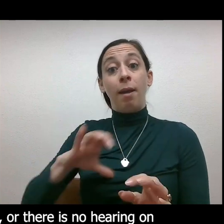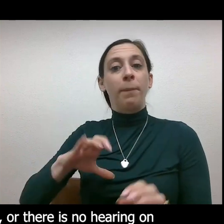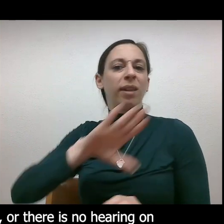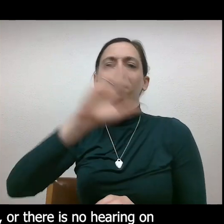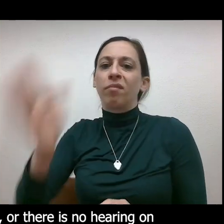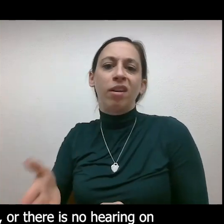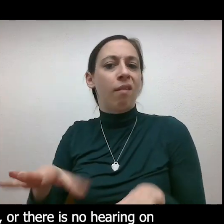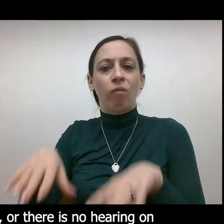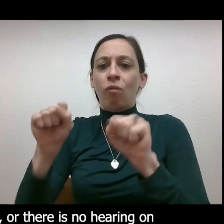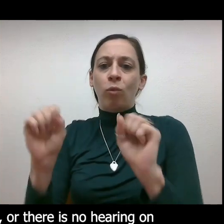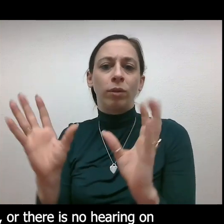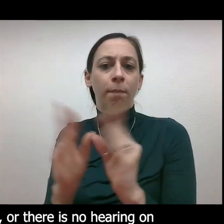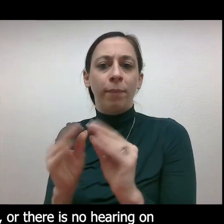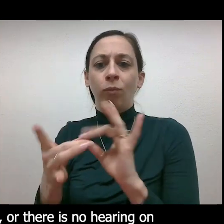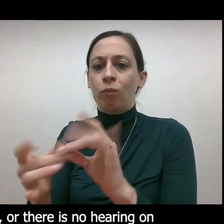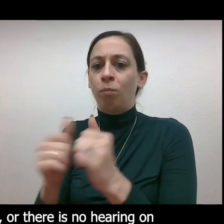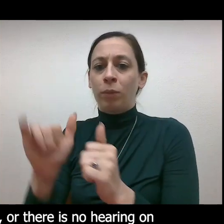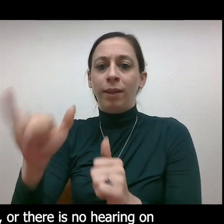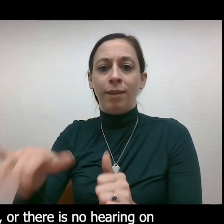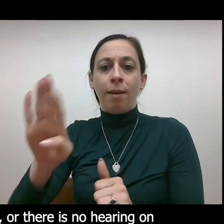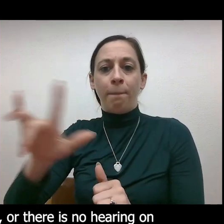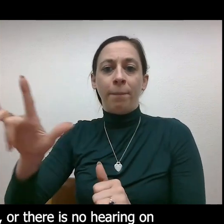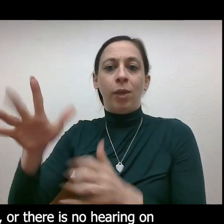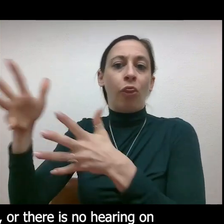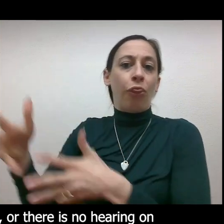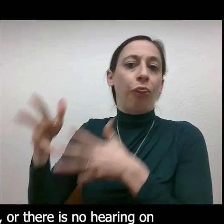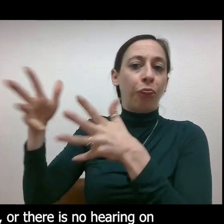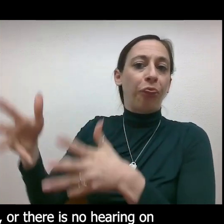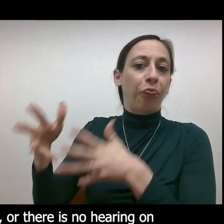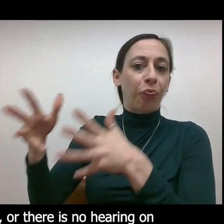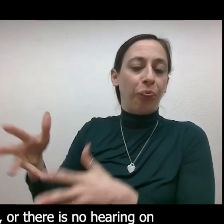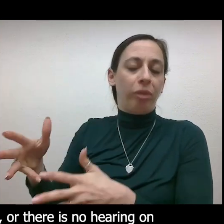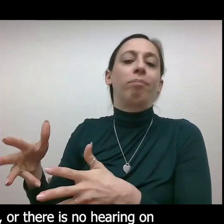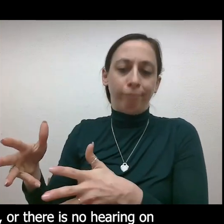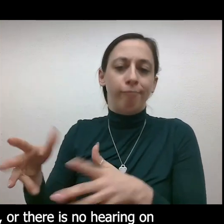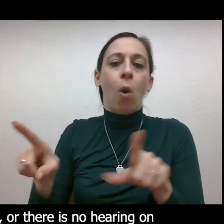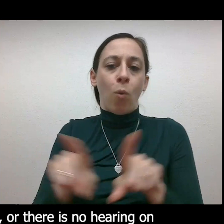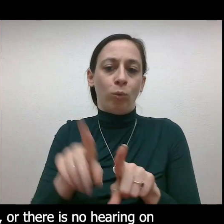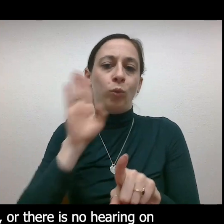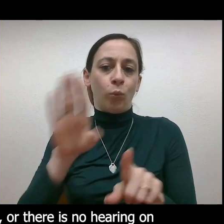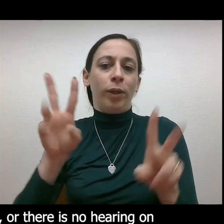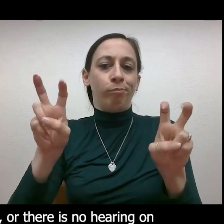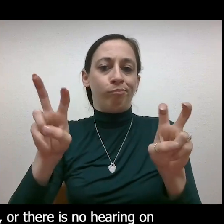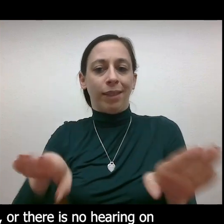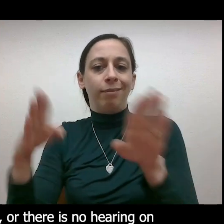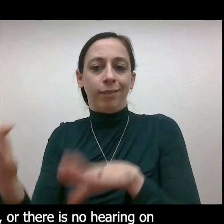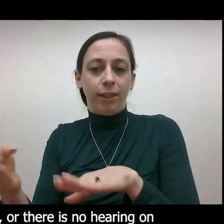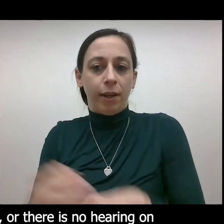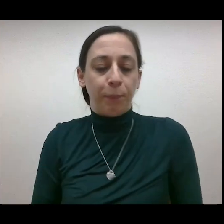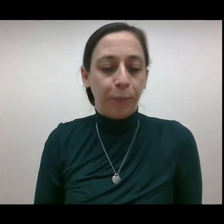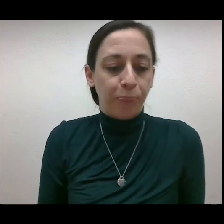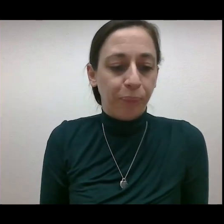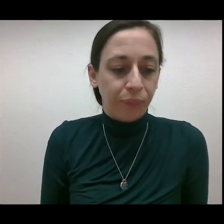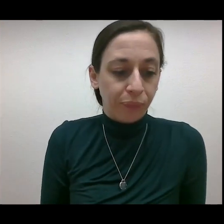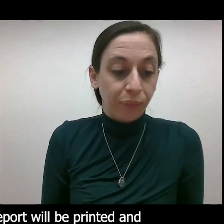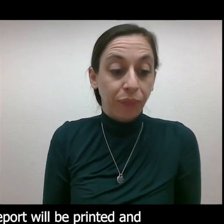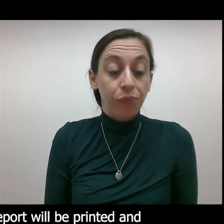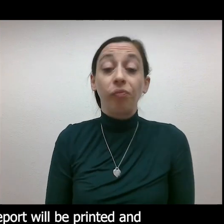is no hearing on that bill, the bill is considered dead and does not move on.